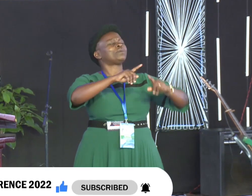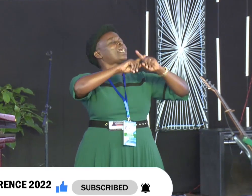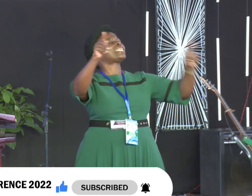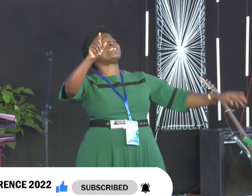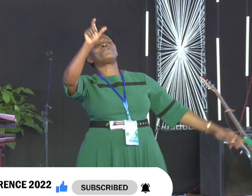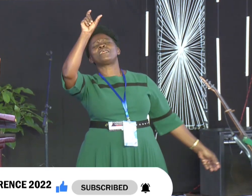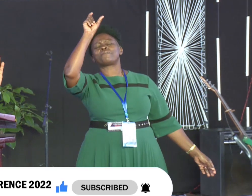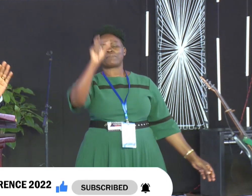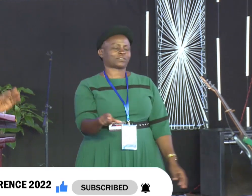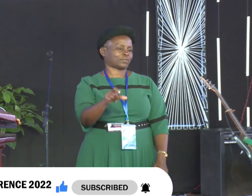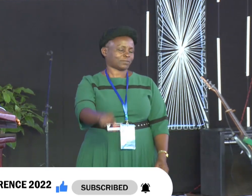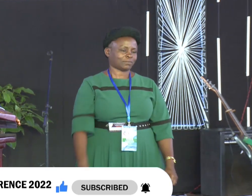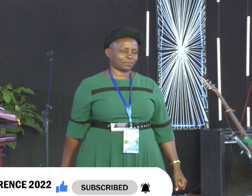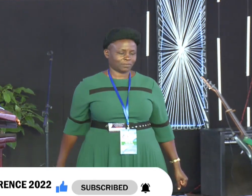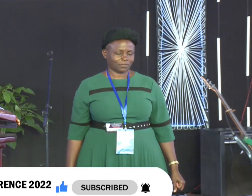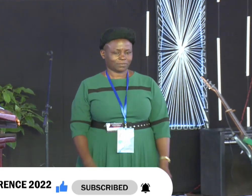You will be different.